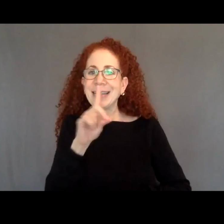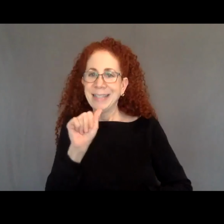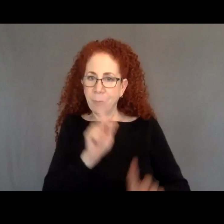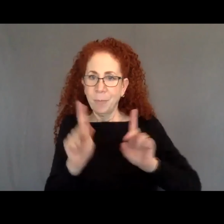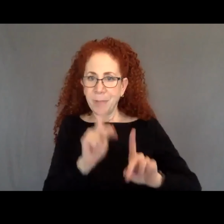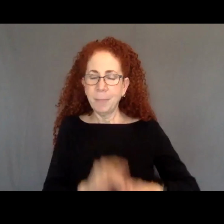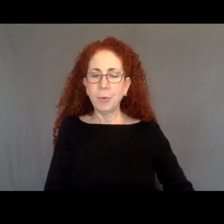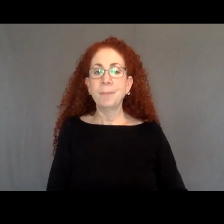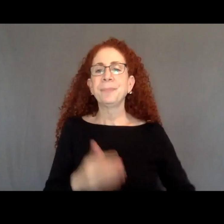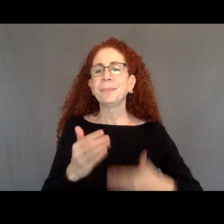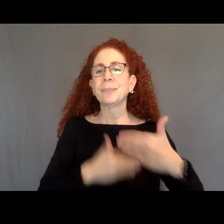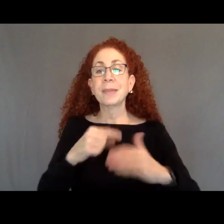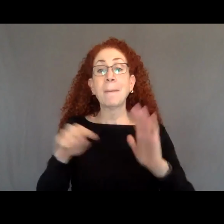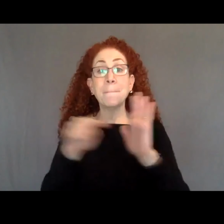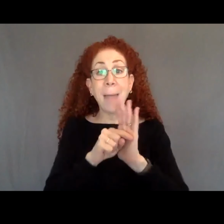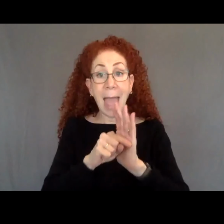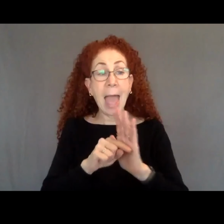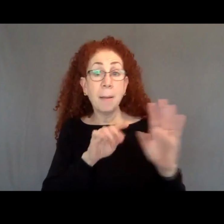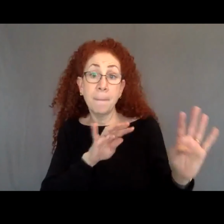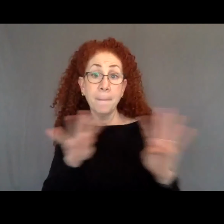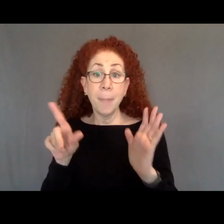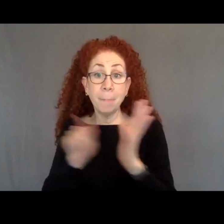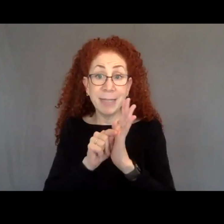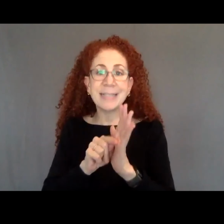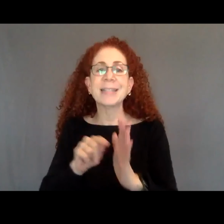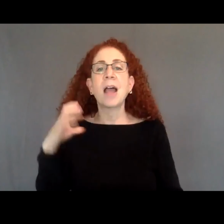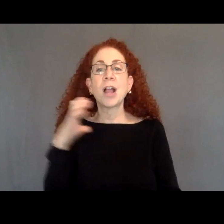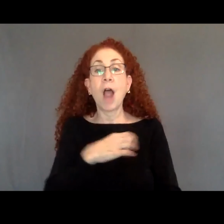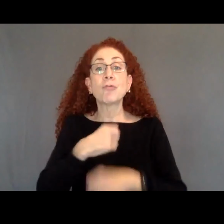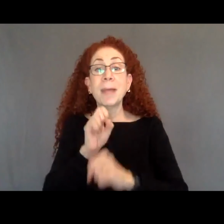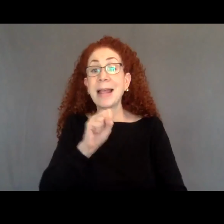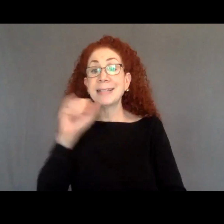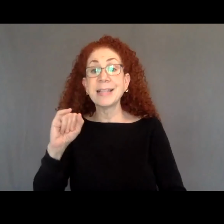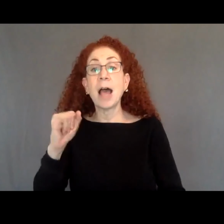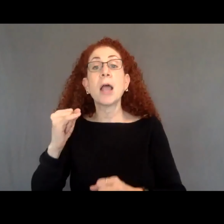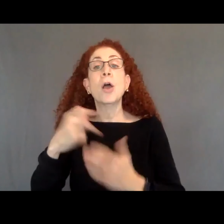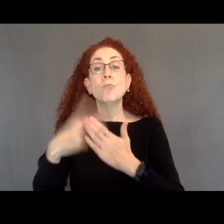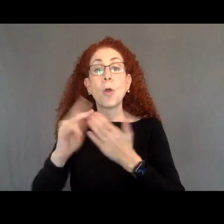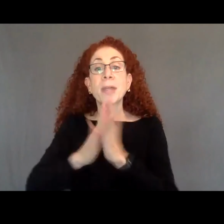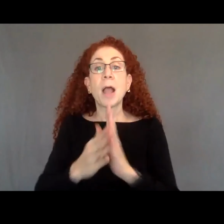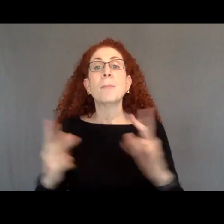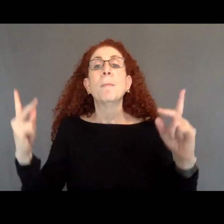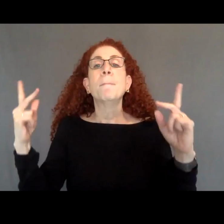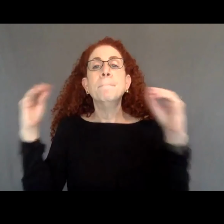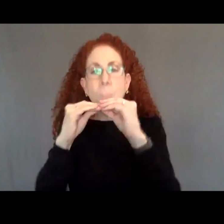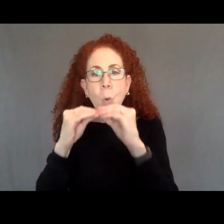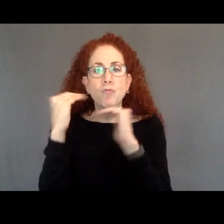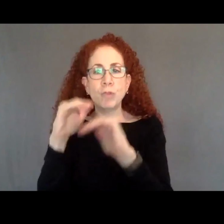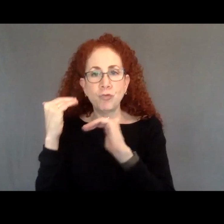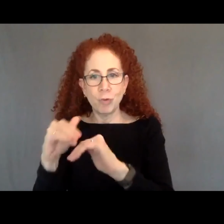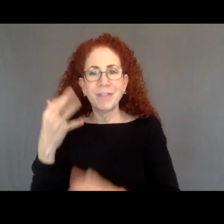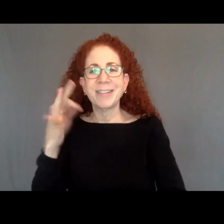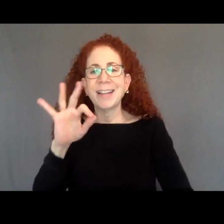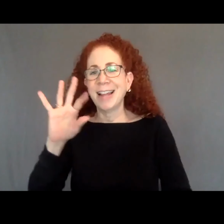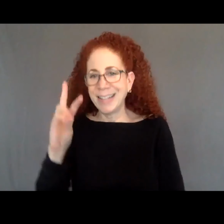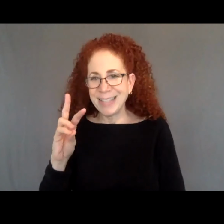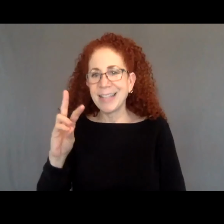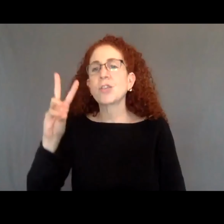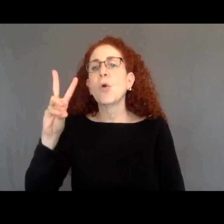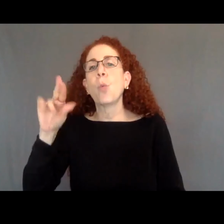bad publicity, Congress eventually made the SSI Kids program more restrictive. So this was via the infamous 1996 Welfare Reform